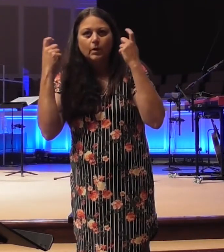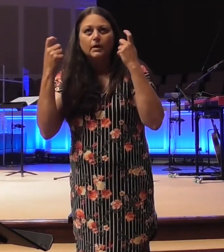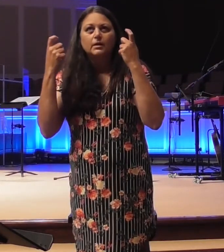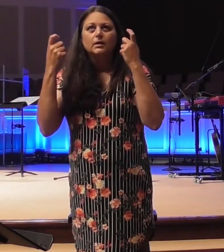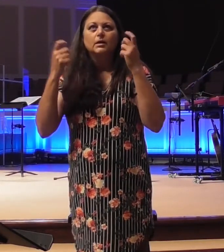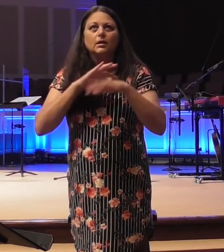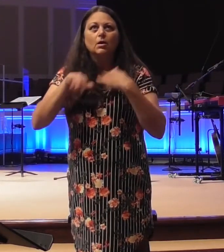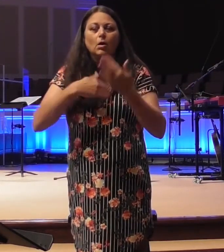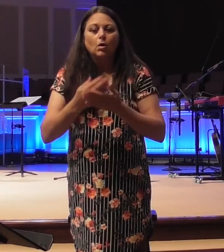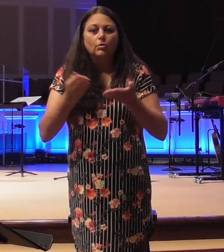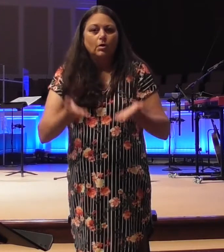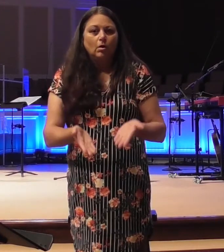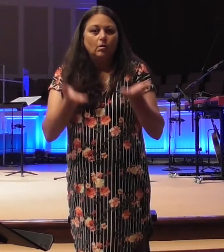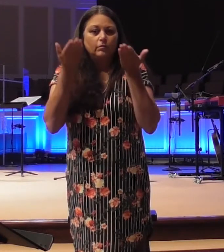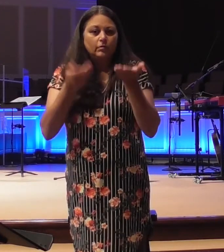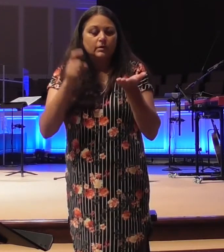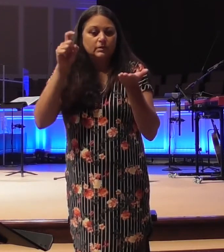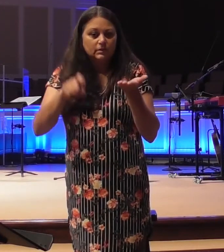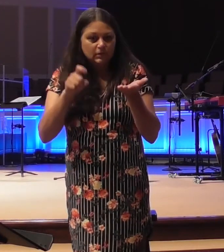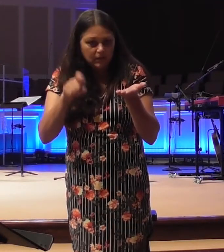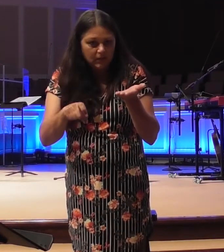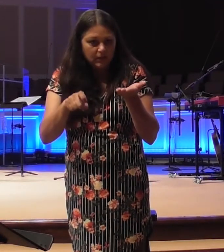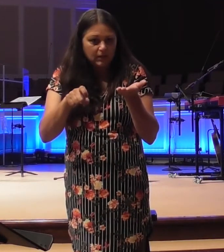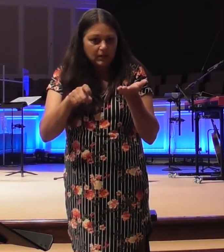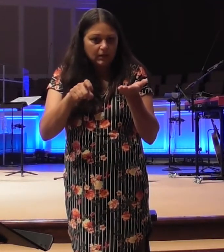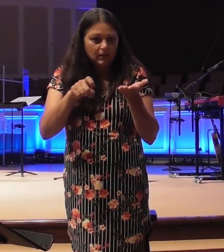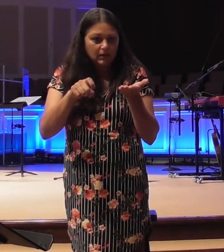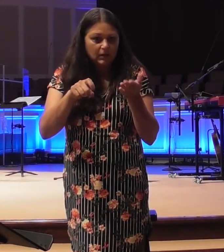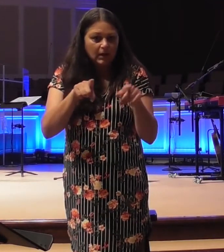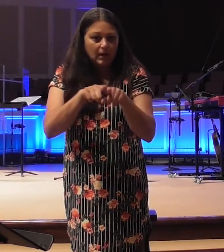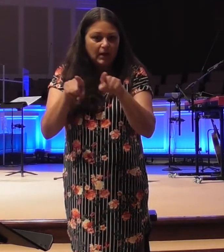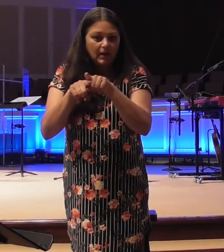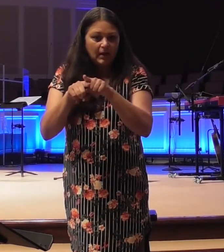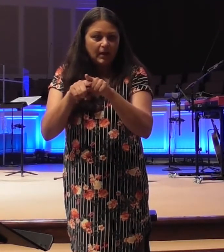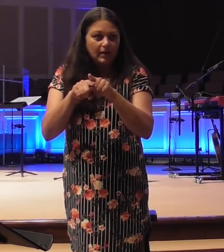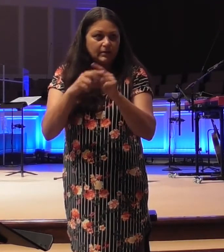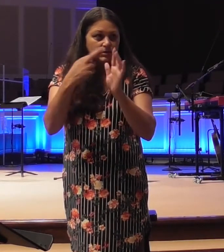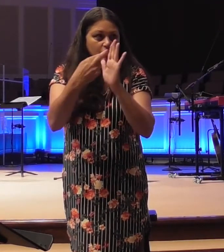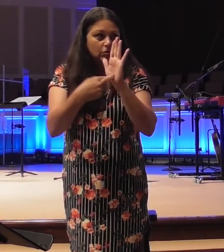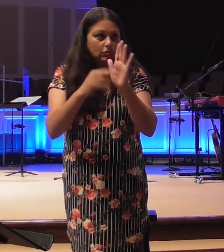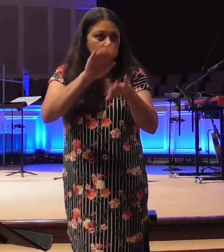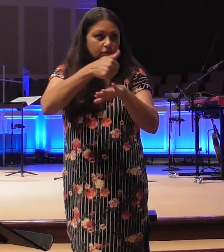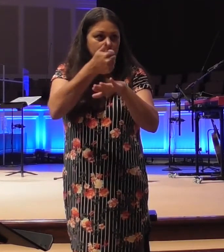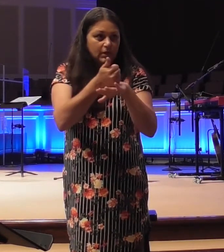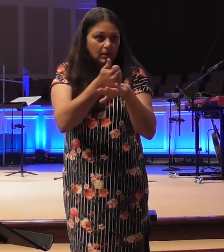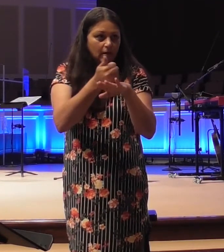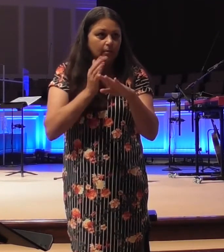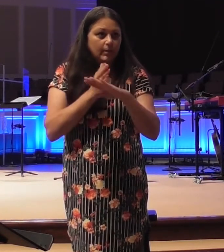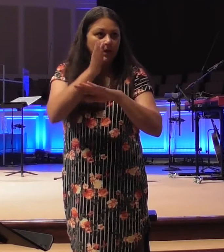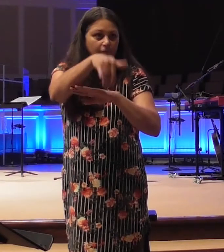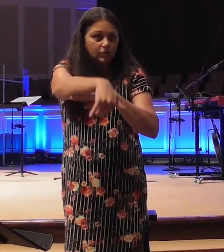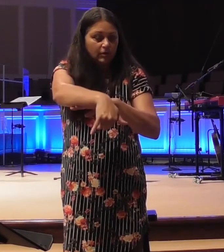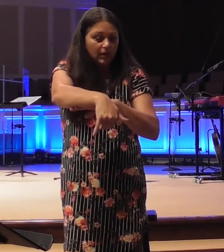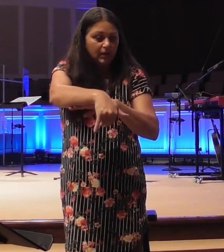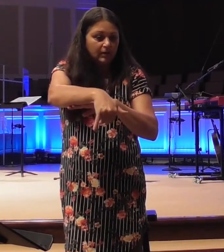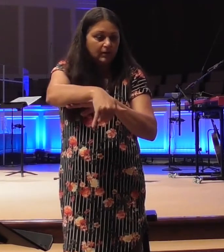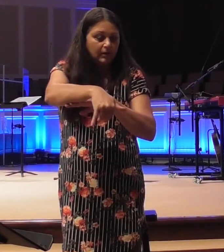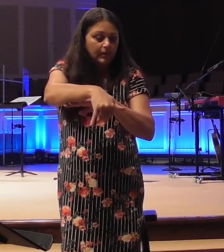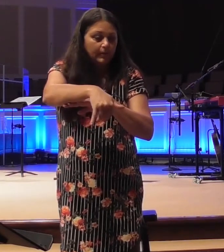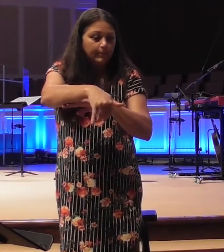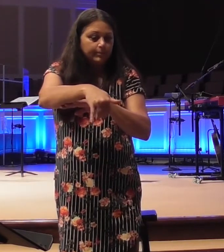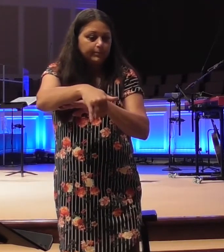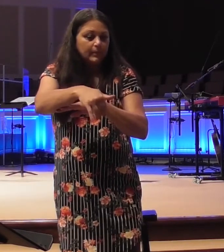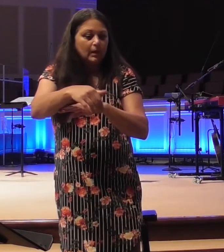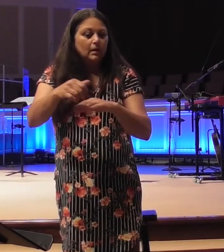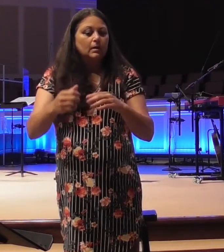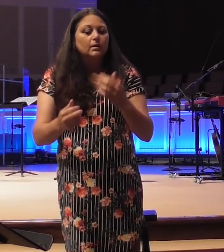burnt offerings daily, according to the ordinances, as each day required. And afterward there was a continual burnt offering, and also